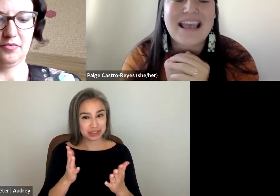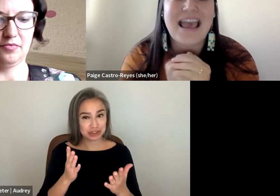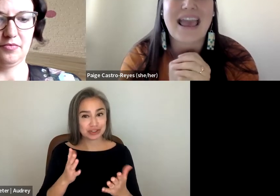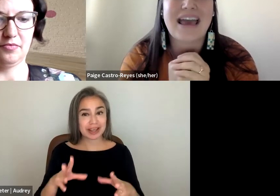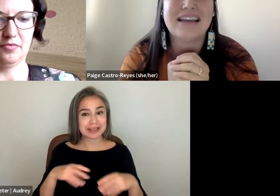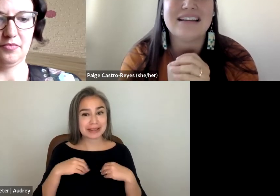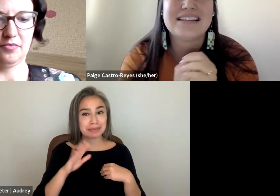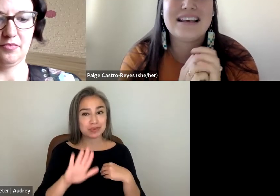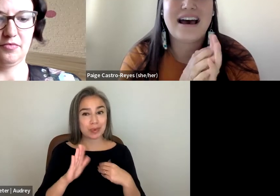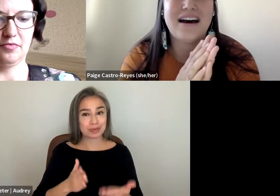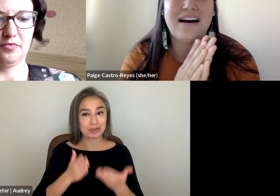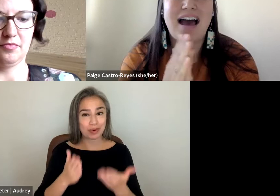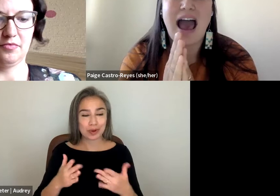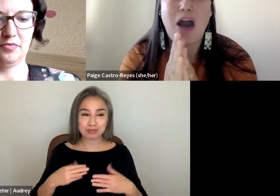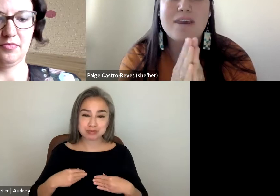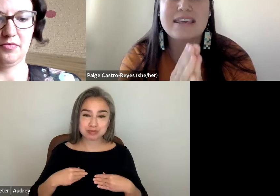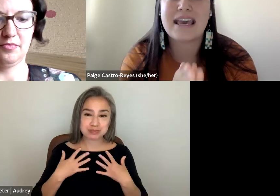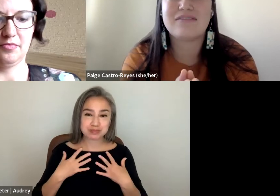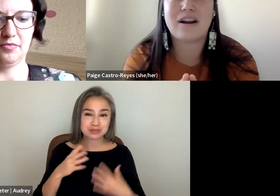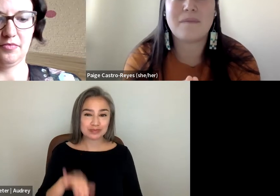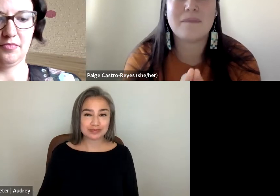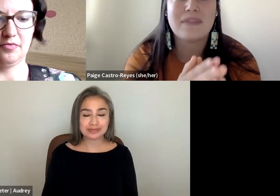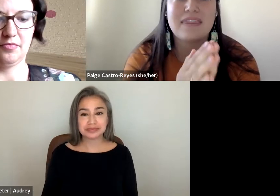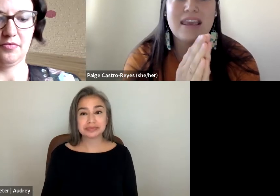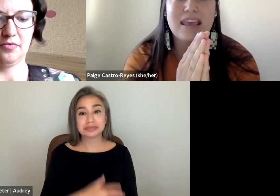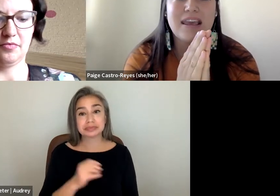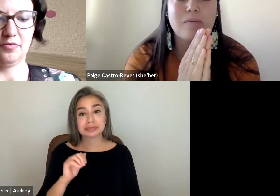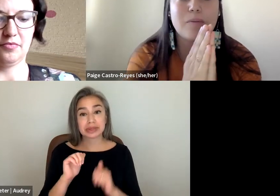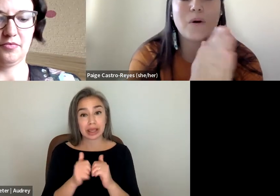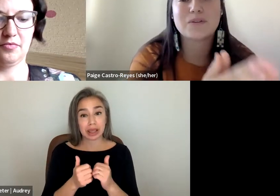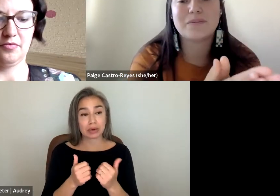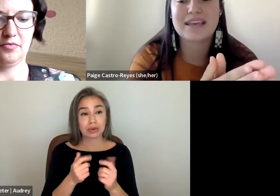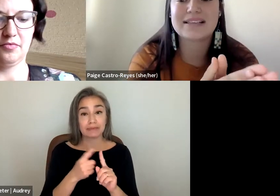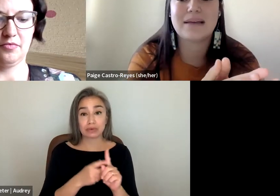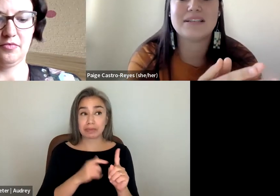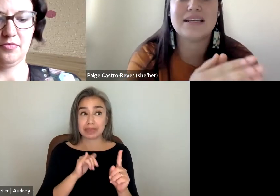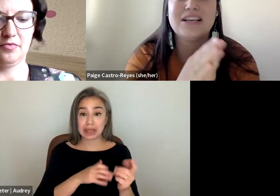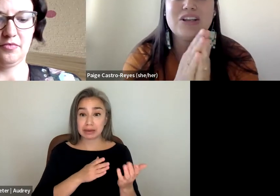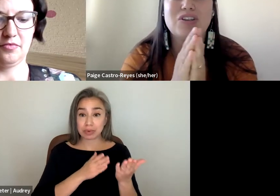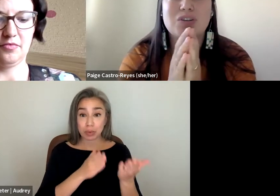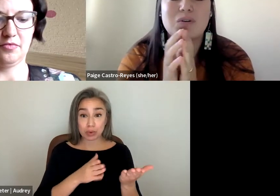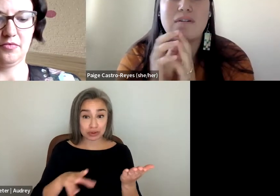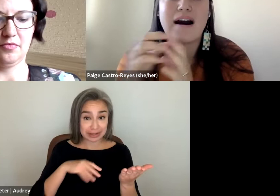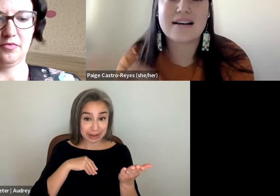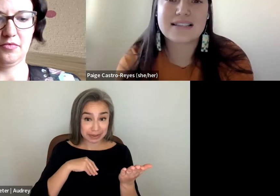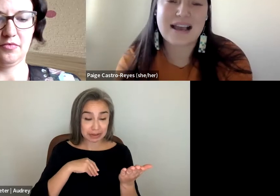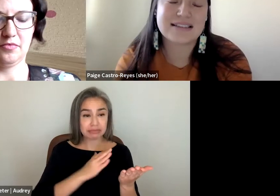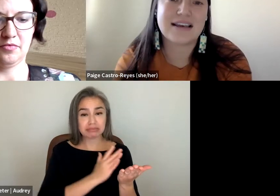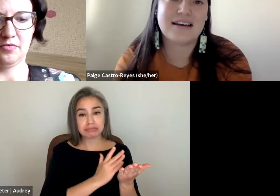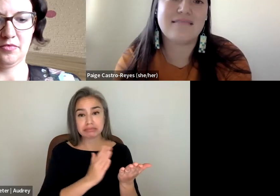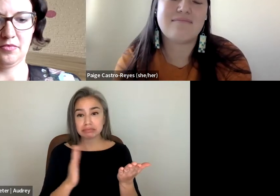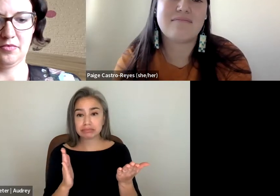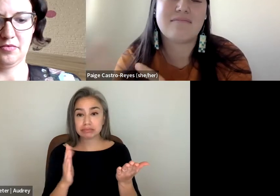accepted, and how we get from the proposal being accepted to us